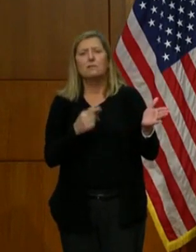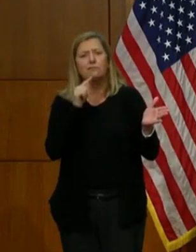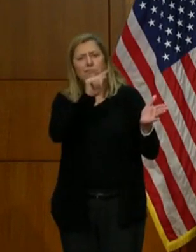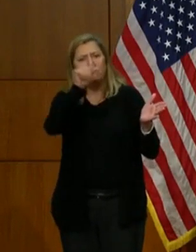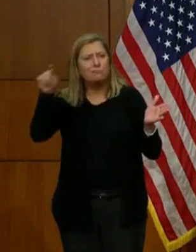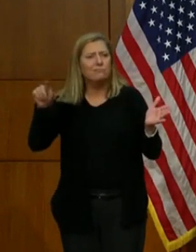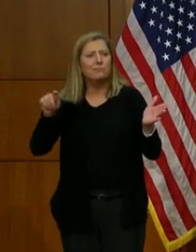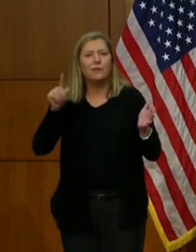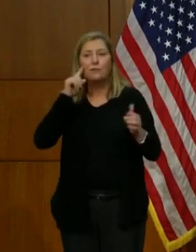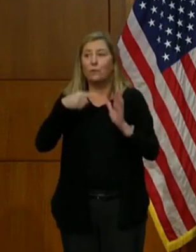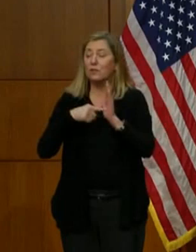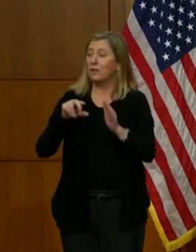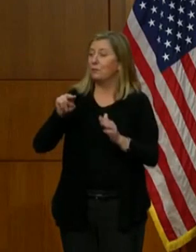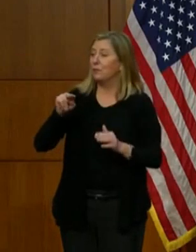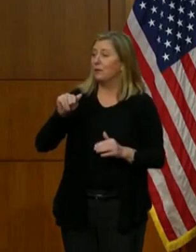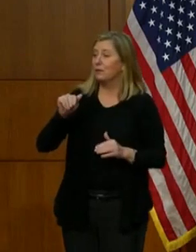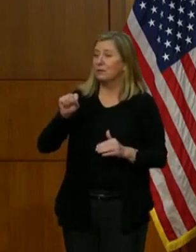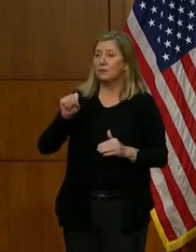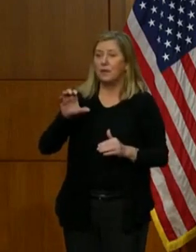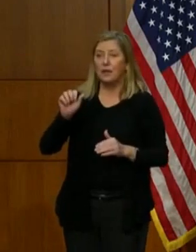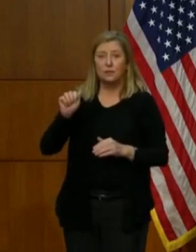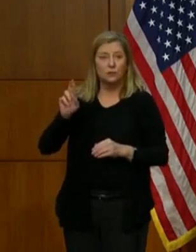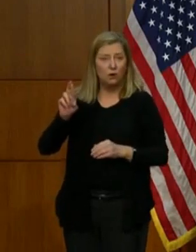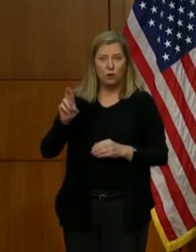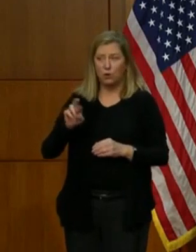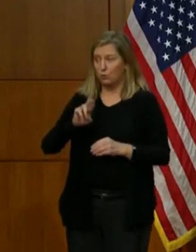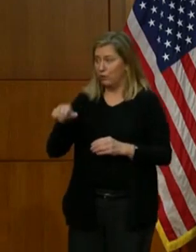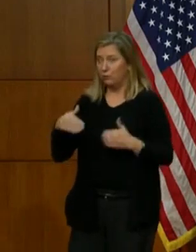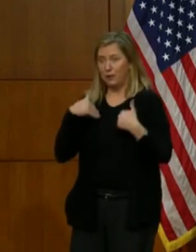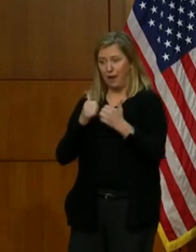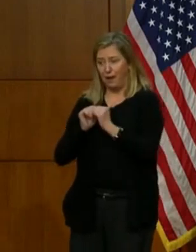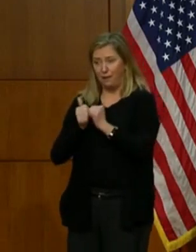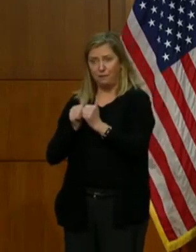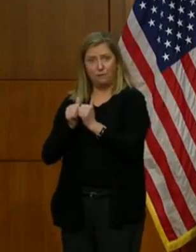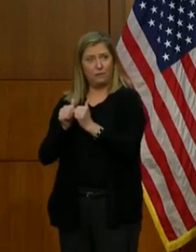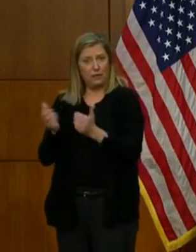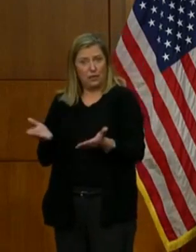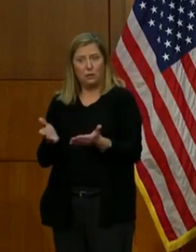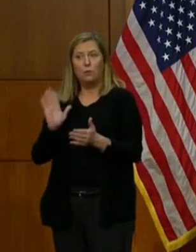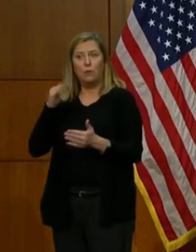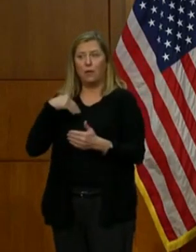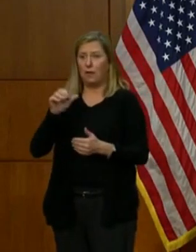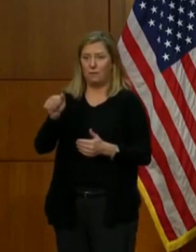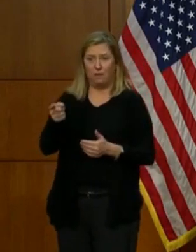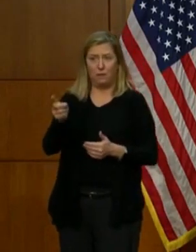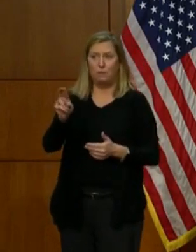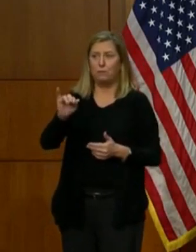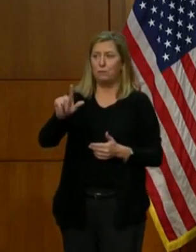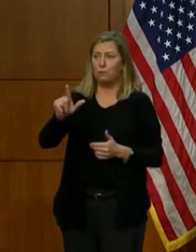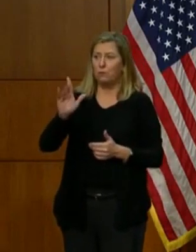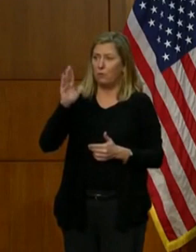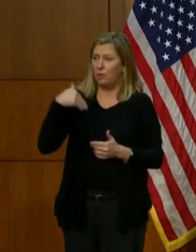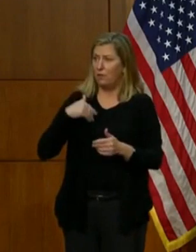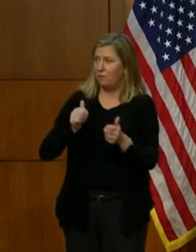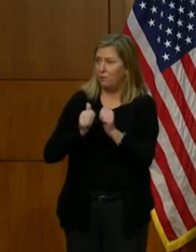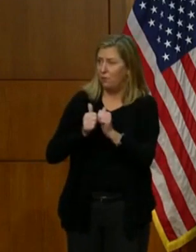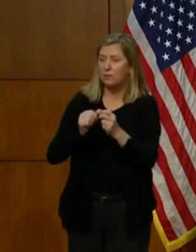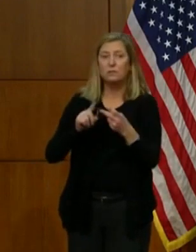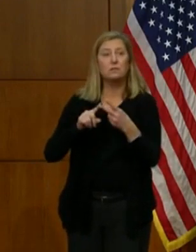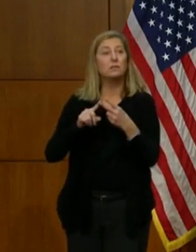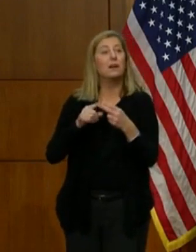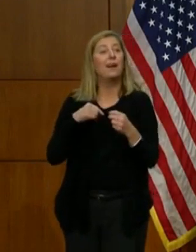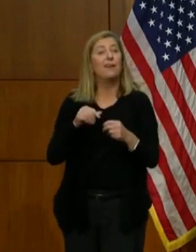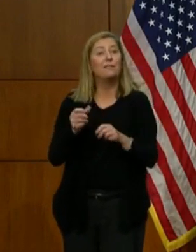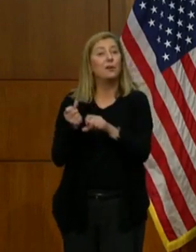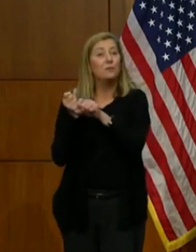like our NASCAR. We have a racetrack in Richmond, which will hold a race in April. We have the Squirrel Stadium.